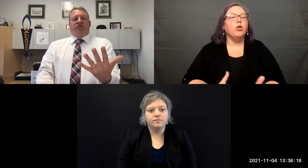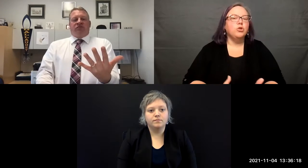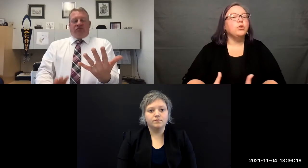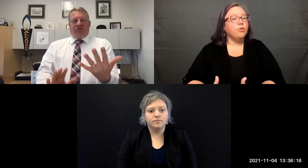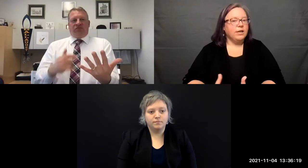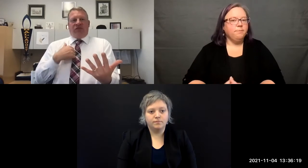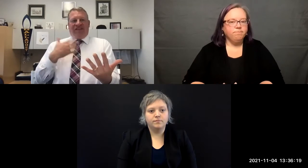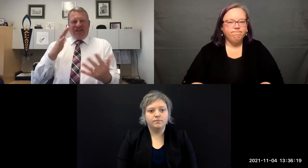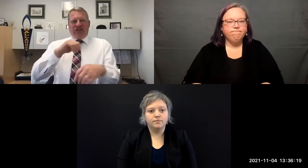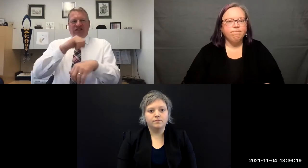to 3.